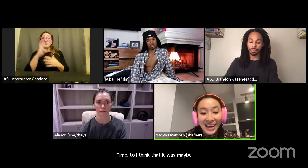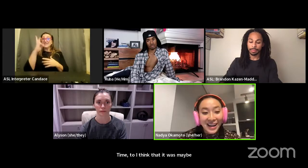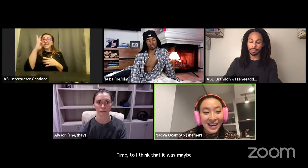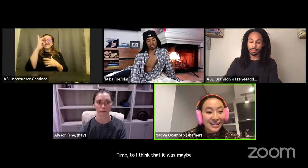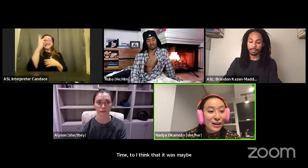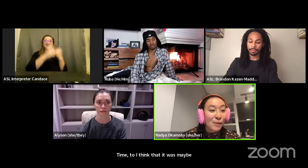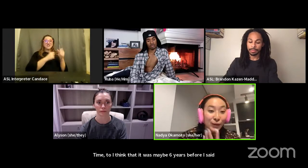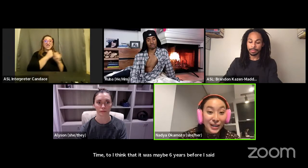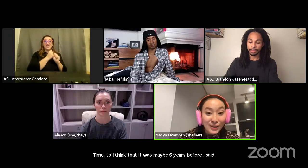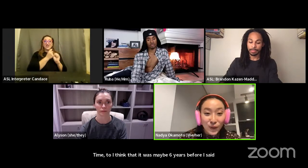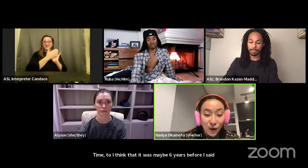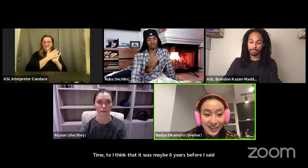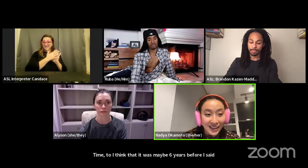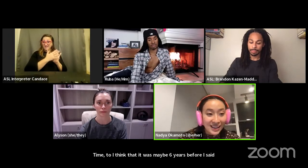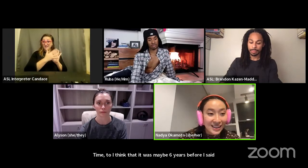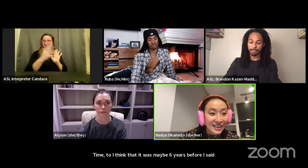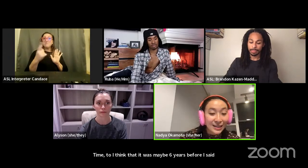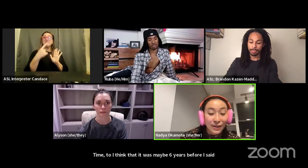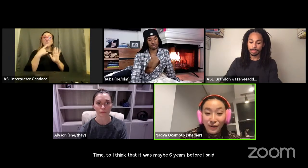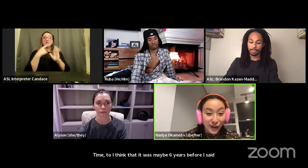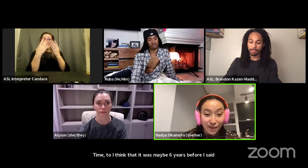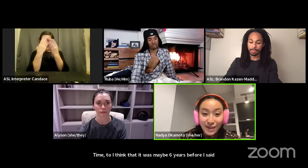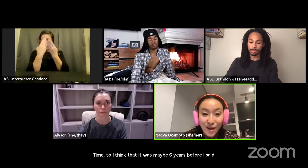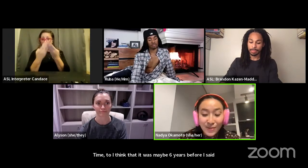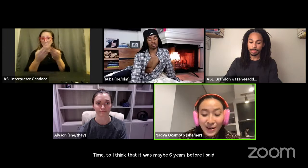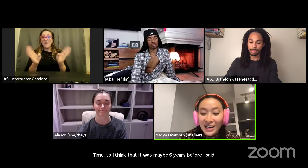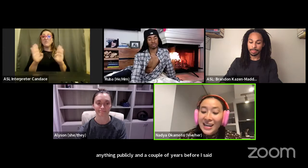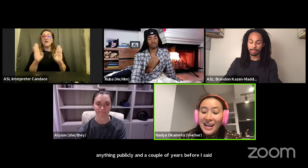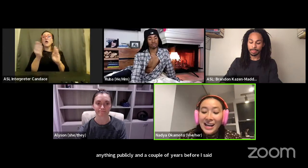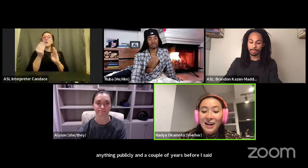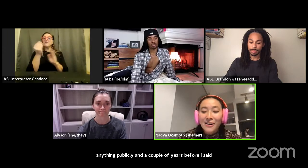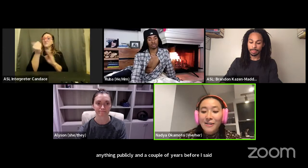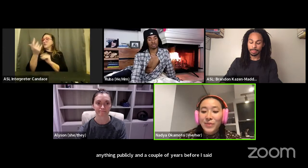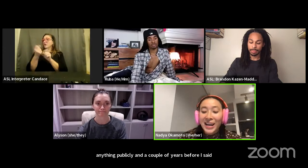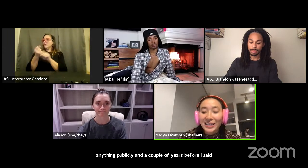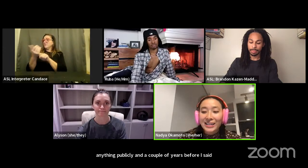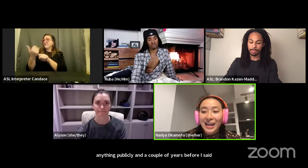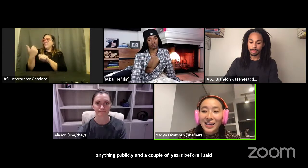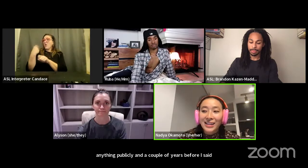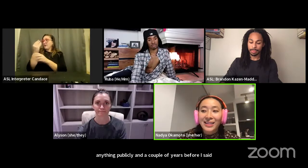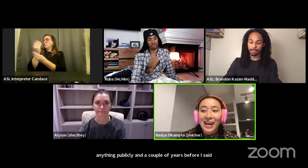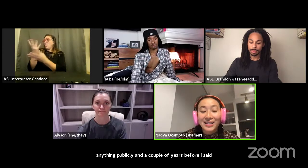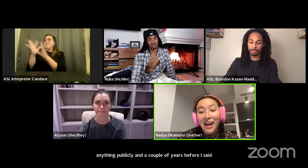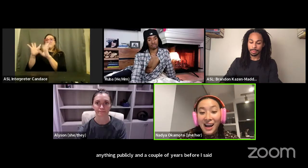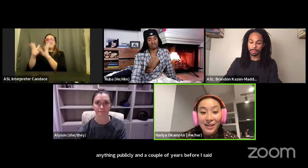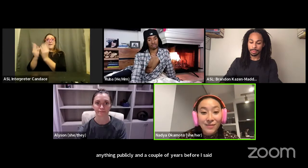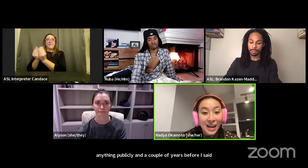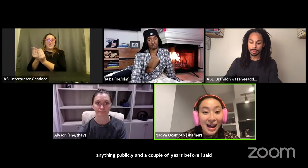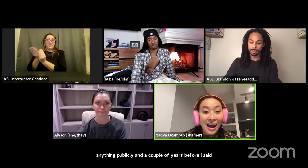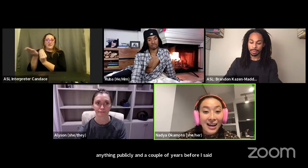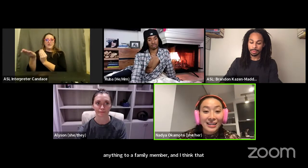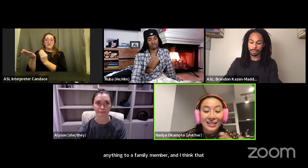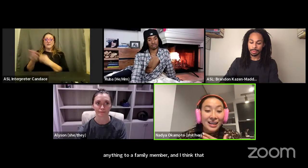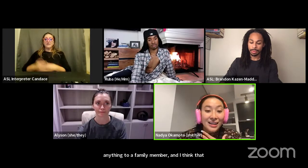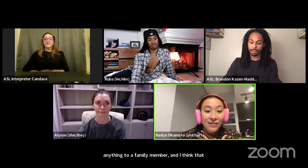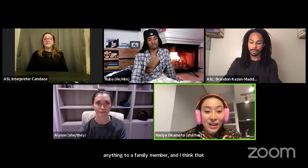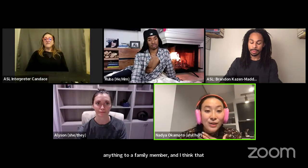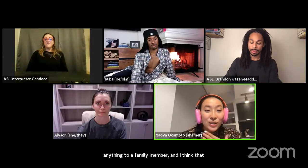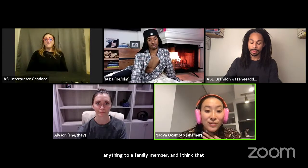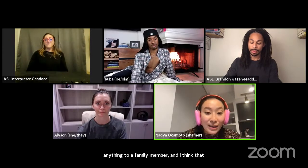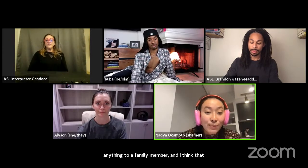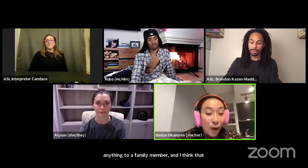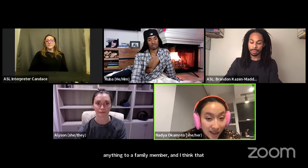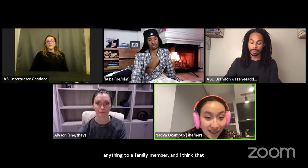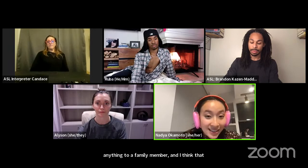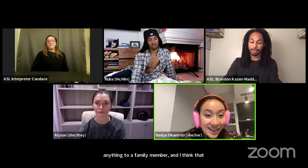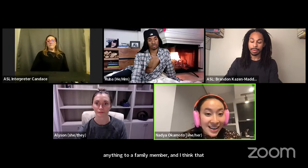publicly and a couple years before I said anything to a family member. And I think that that time that I just kind of